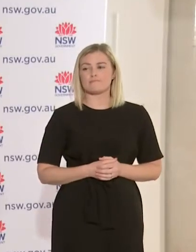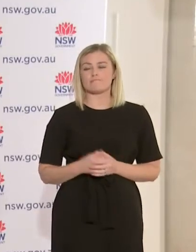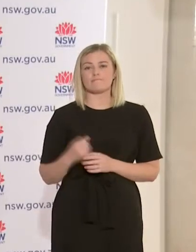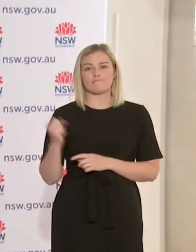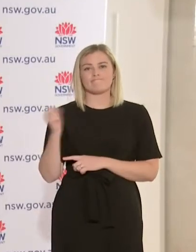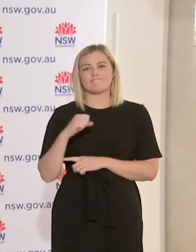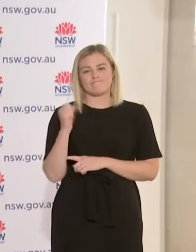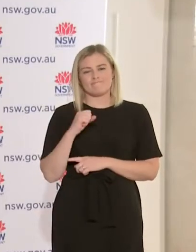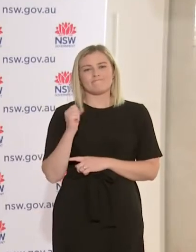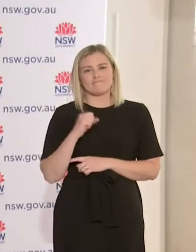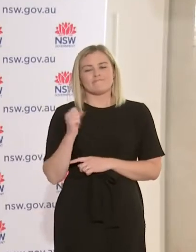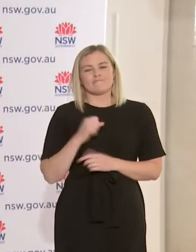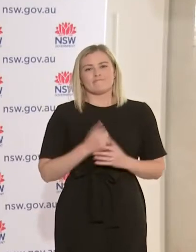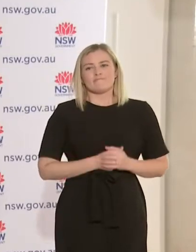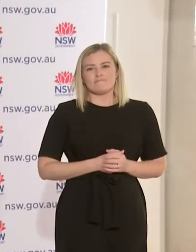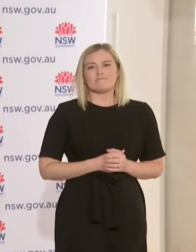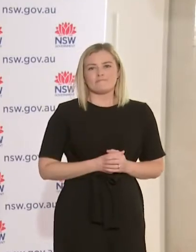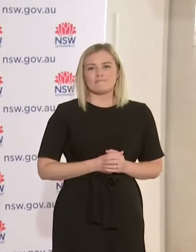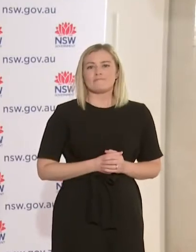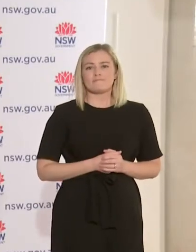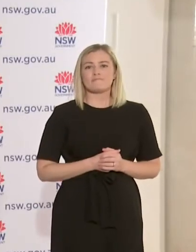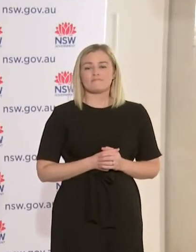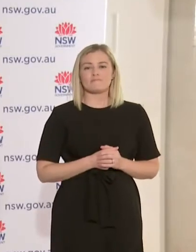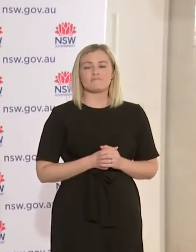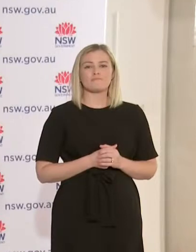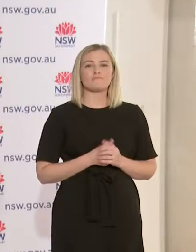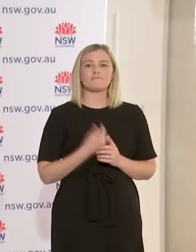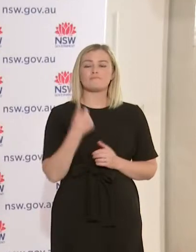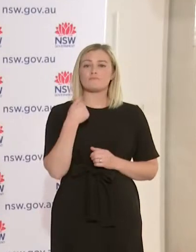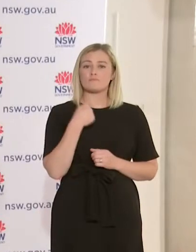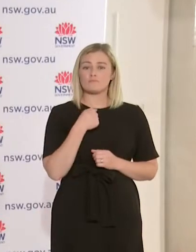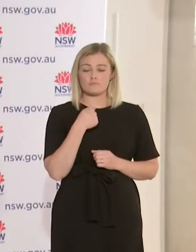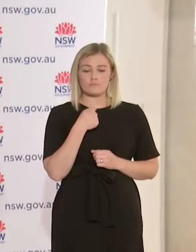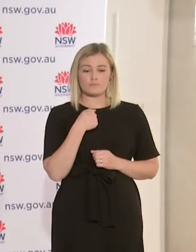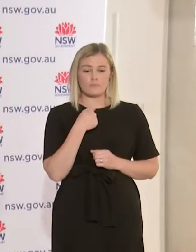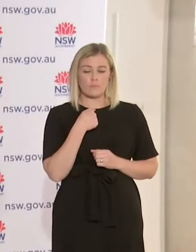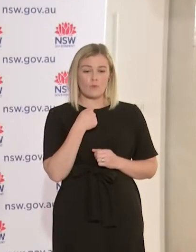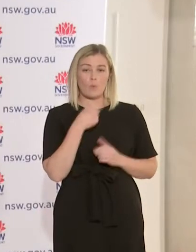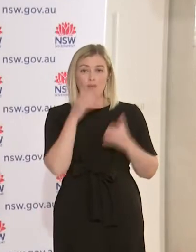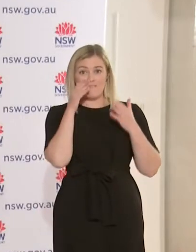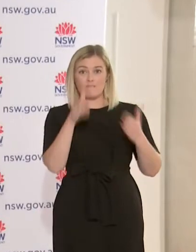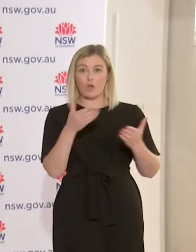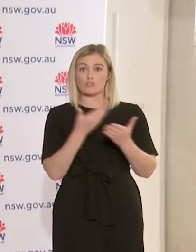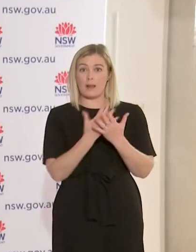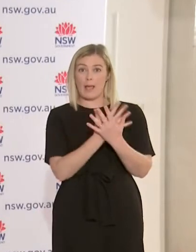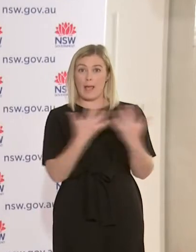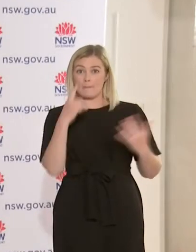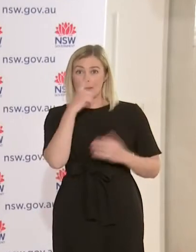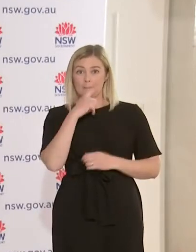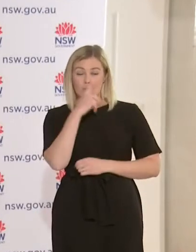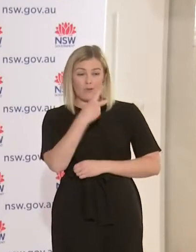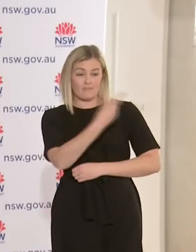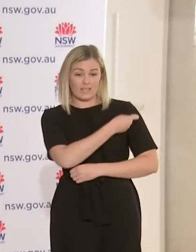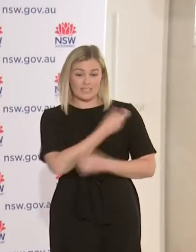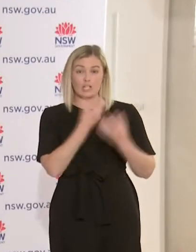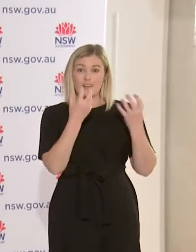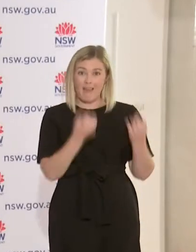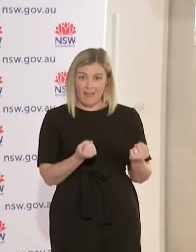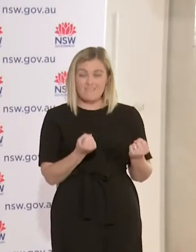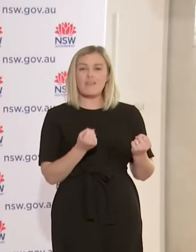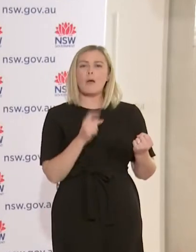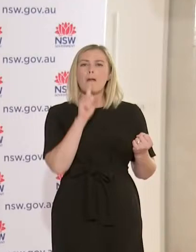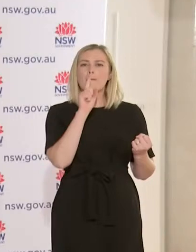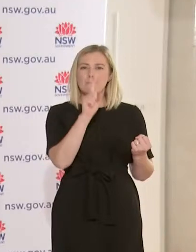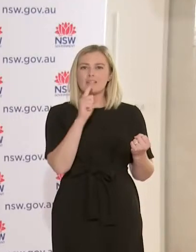out vulnerabilities. And that's why it's not about our overall vaccination coverage. It's also about how effectively we've